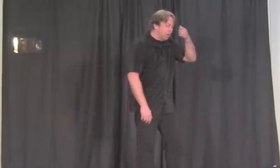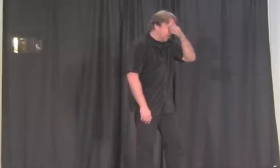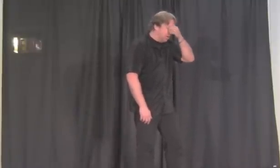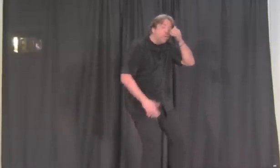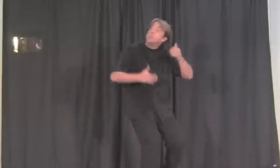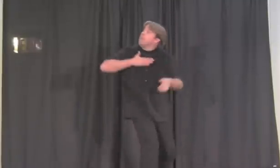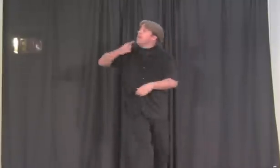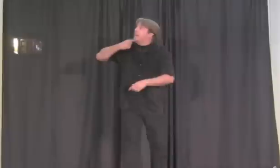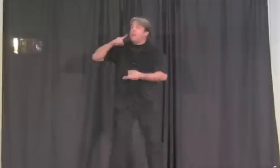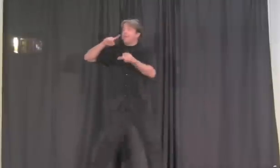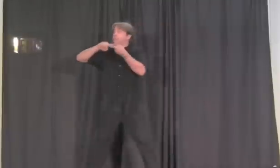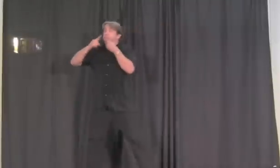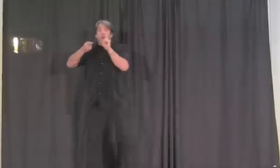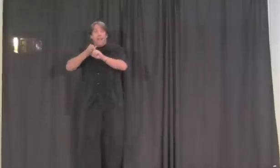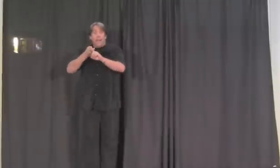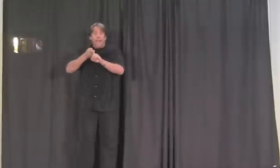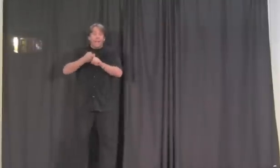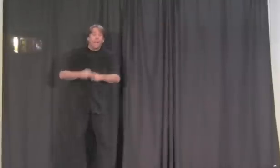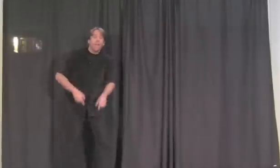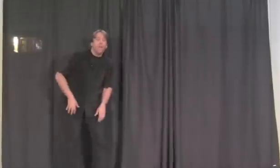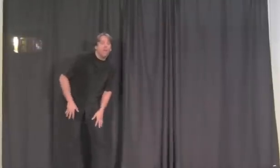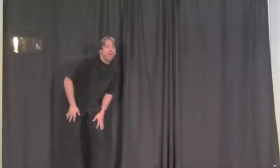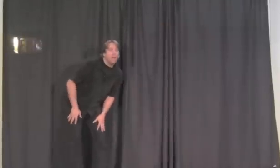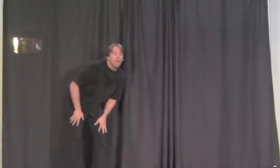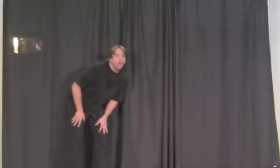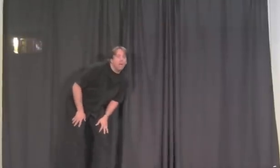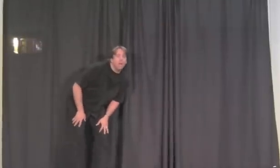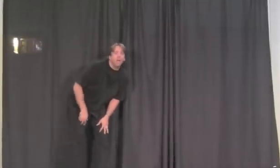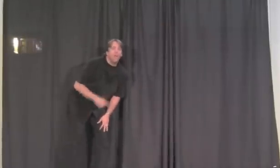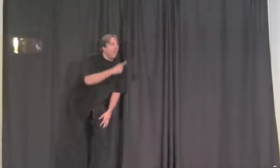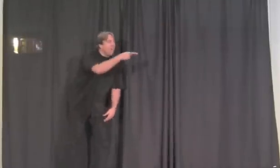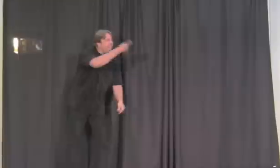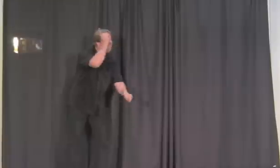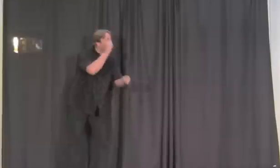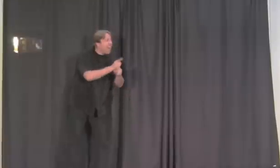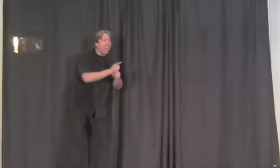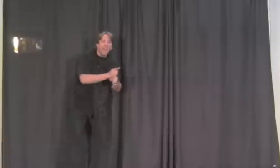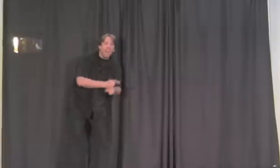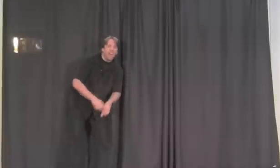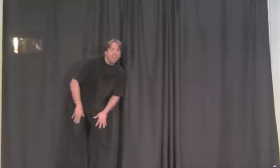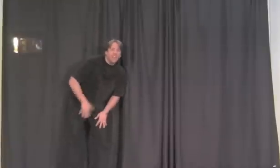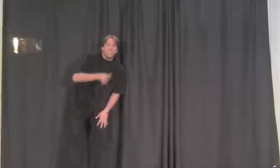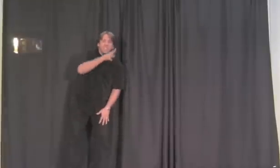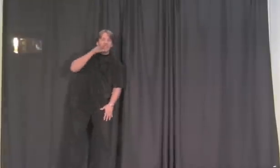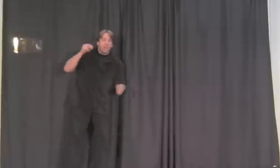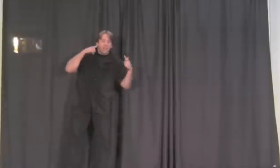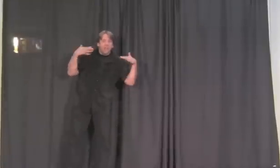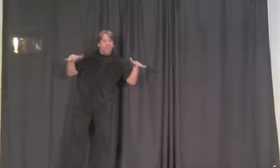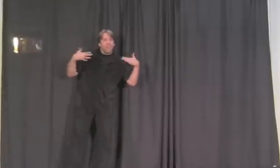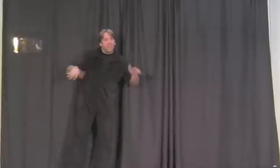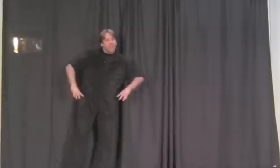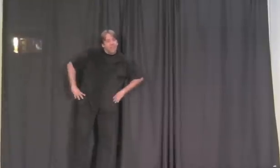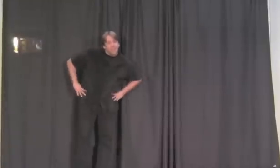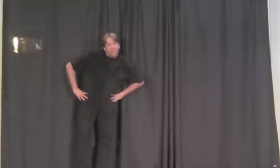at the horrific scene in front of us. And my hearing friend went, "Hey Keith, you were right. It is sloppy in my